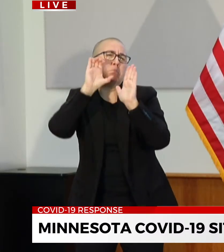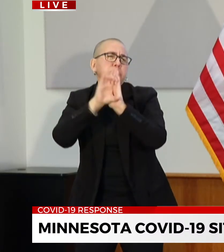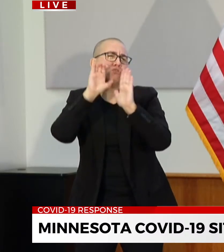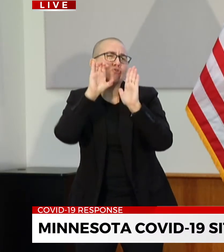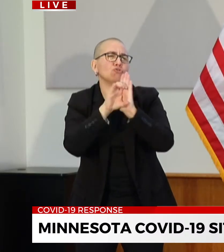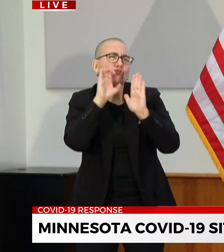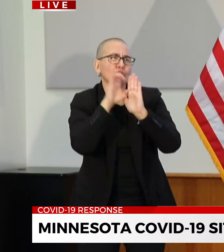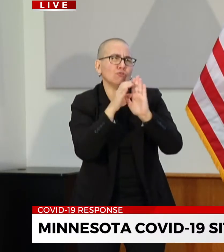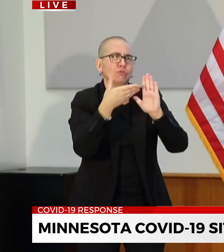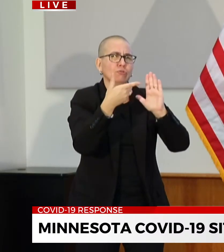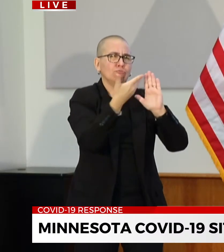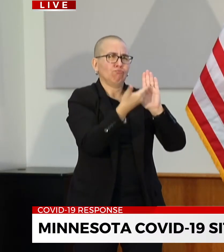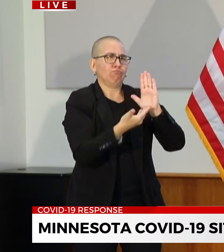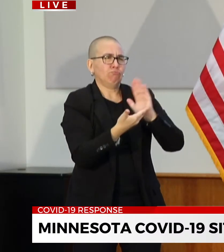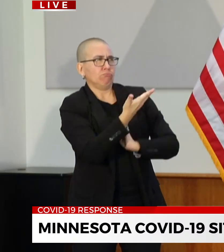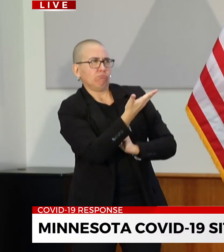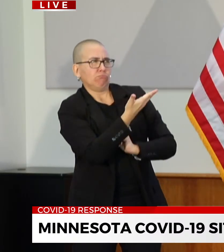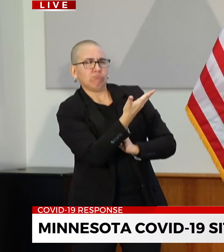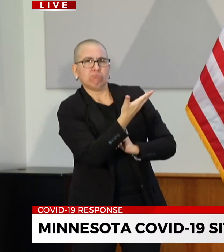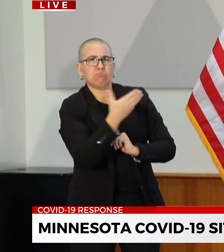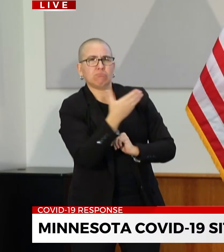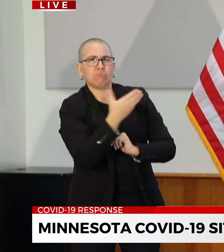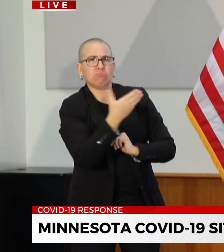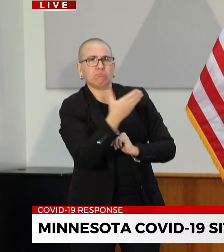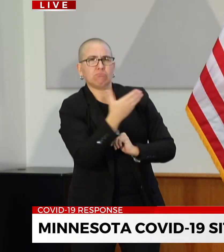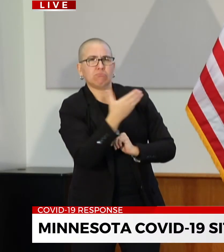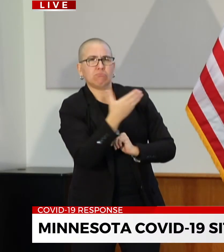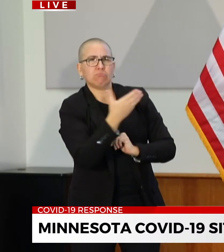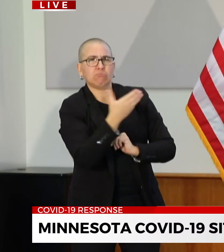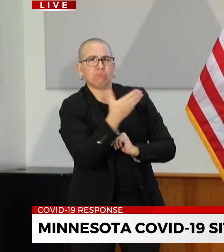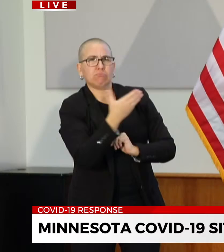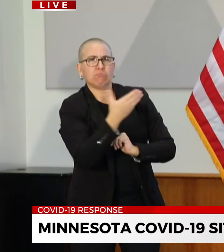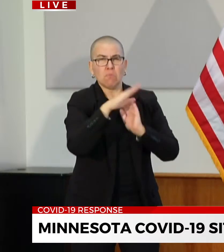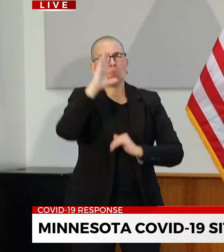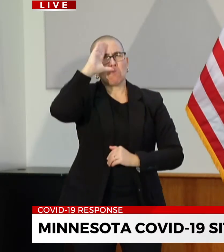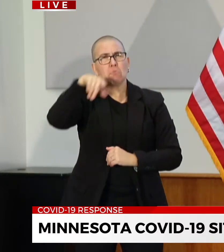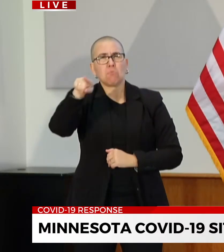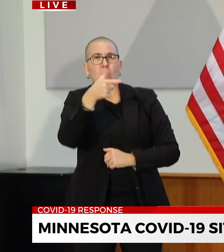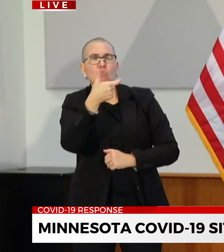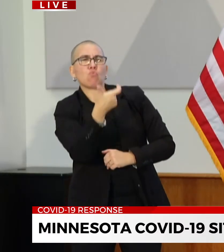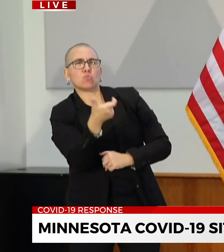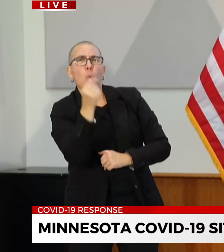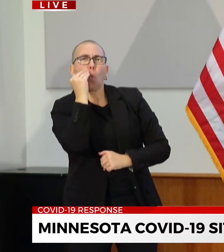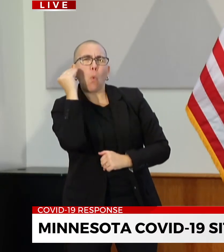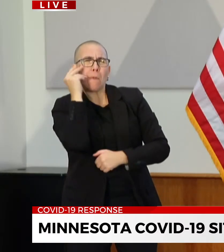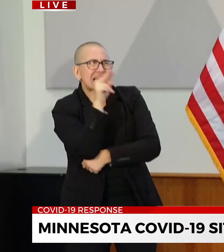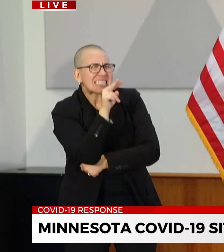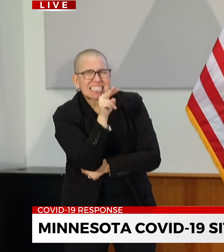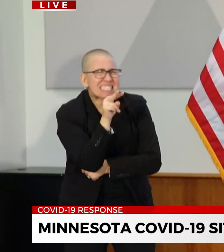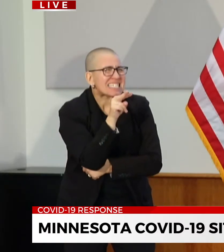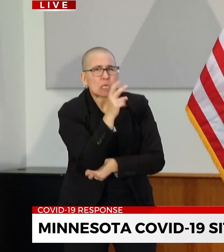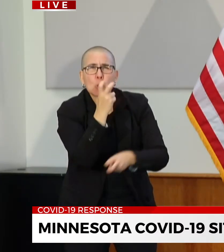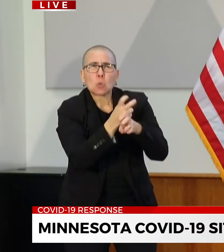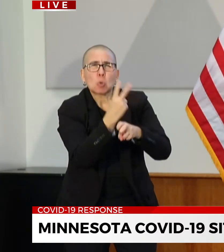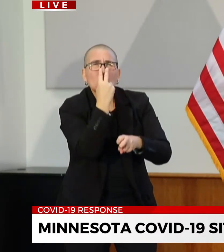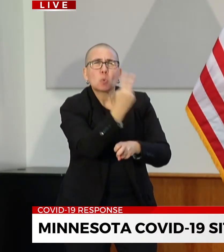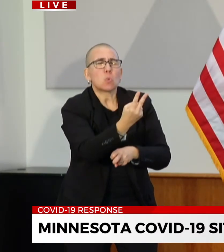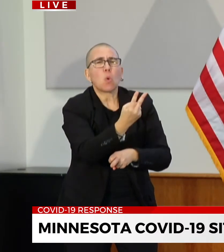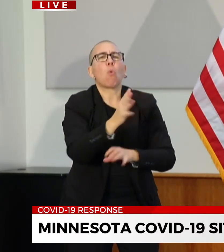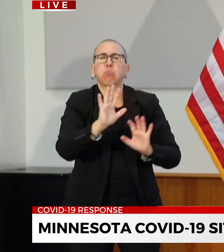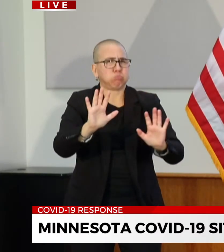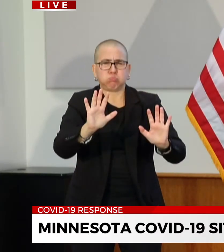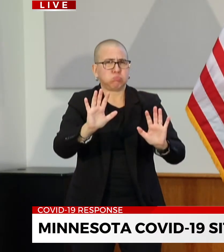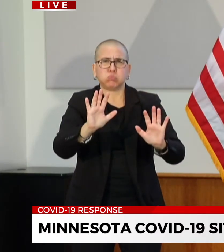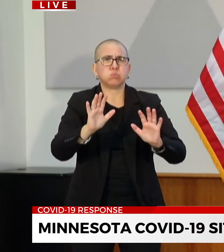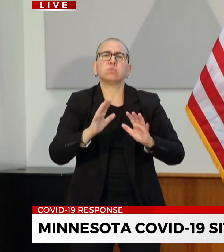know if folks are watching from home, it may be hard to see some of these slides, but I just want you to be aware